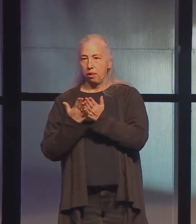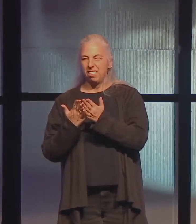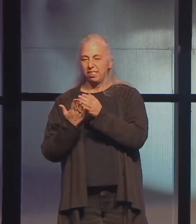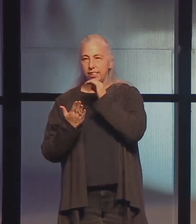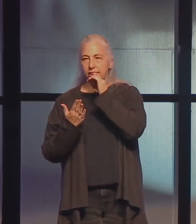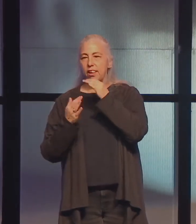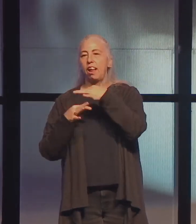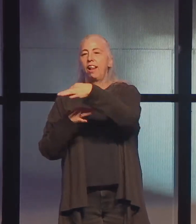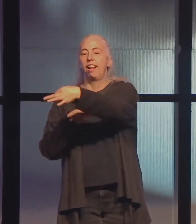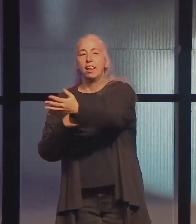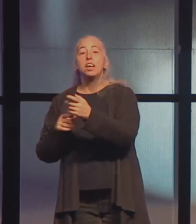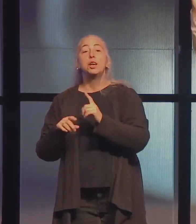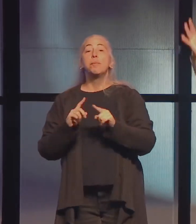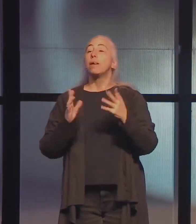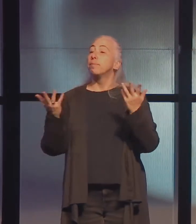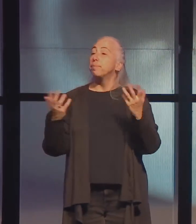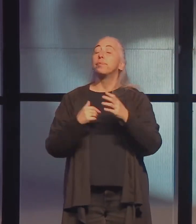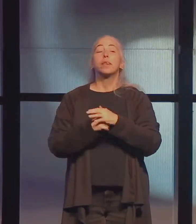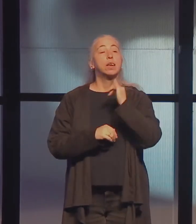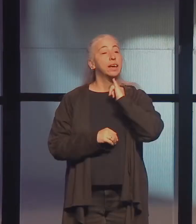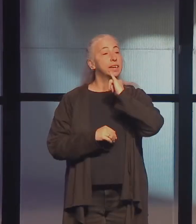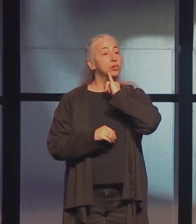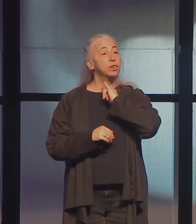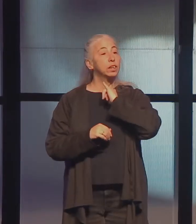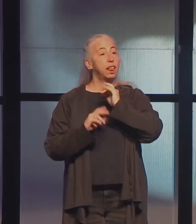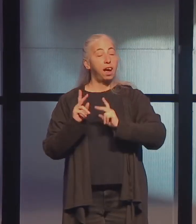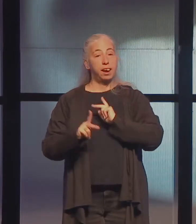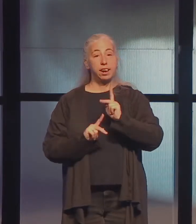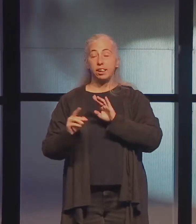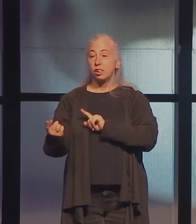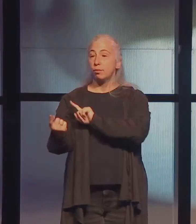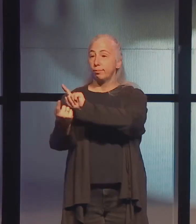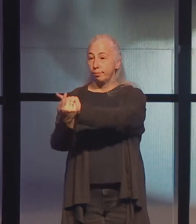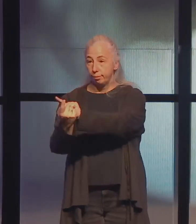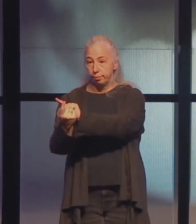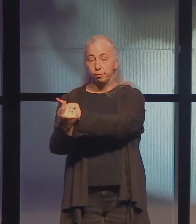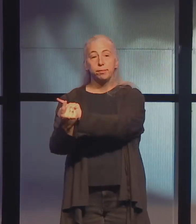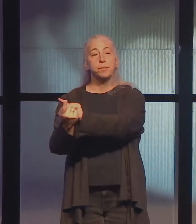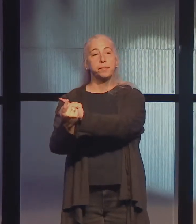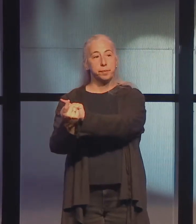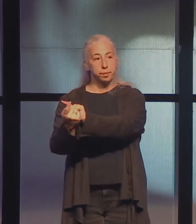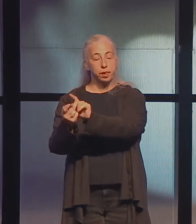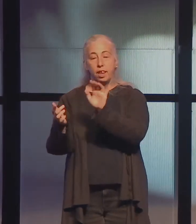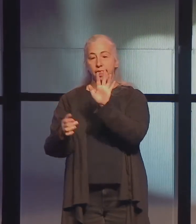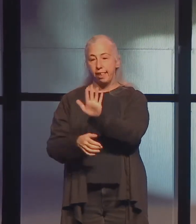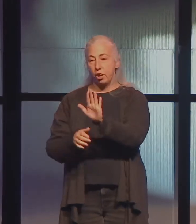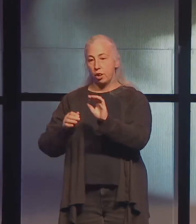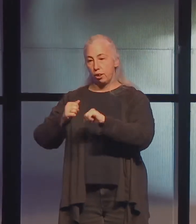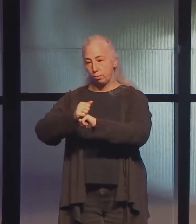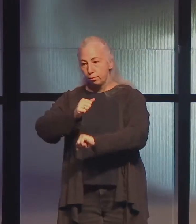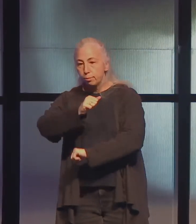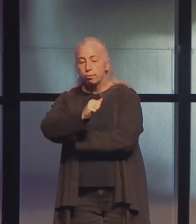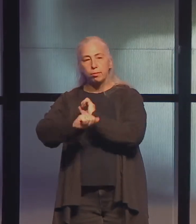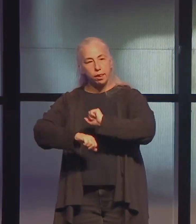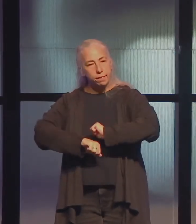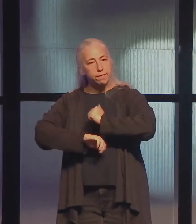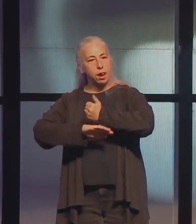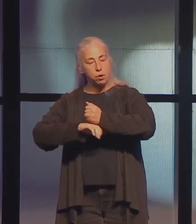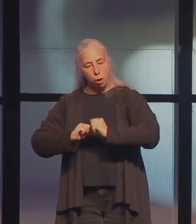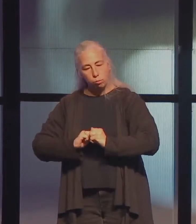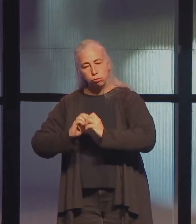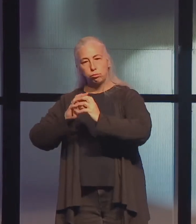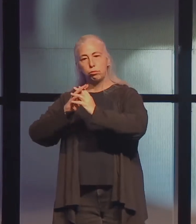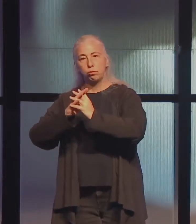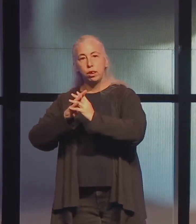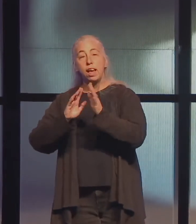meet the Israelites in this grand story of their formation, their founding, and they're right on the edge of what they believe is